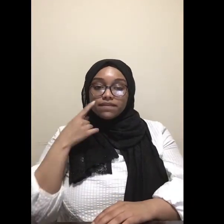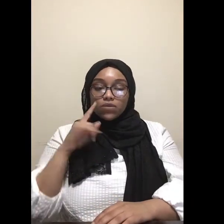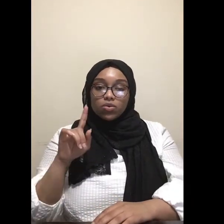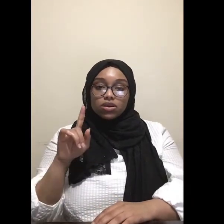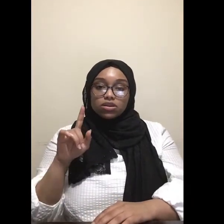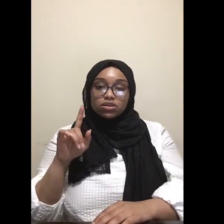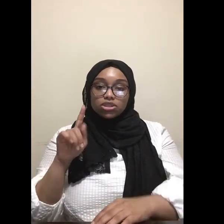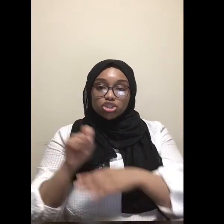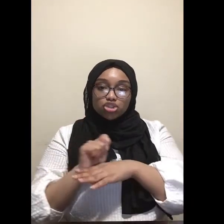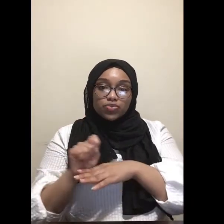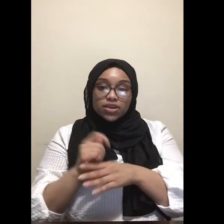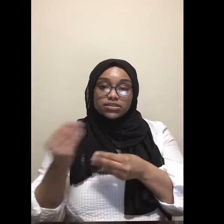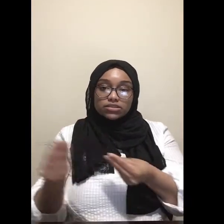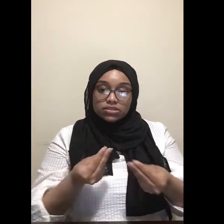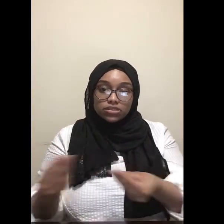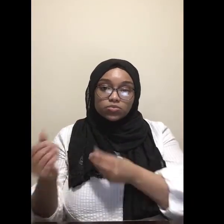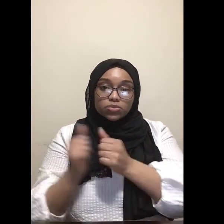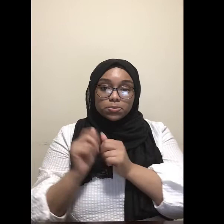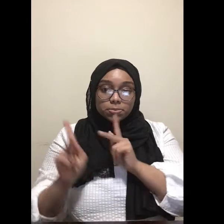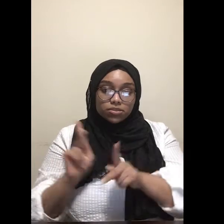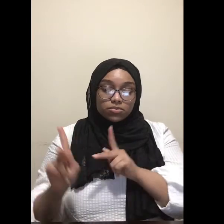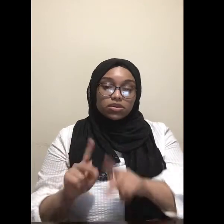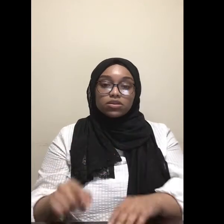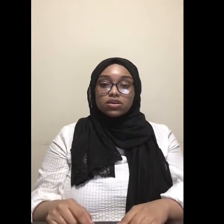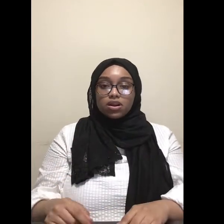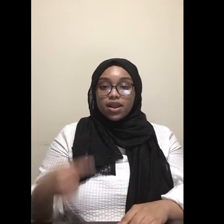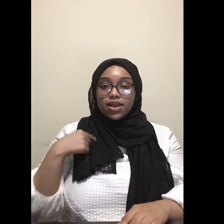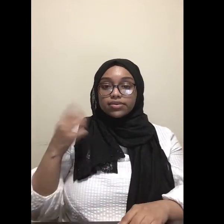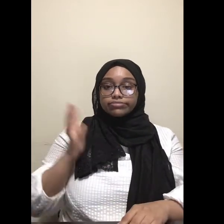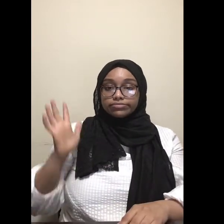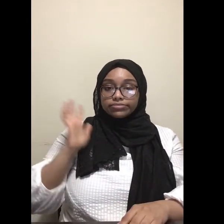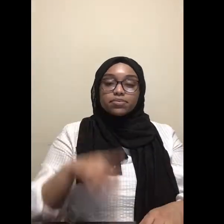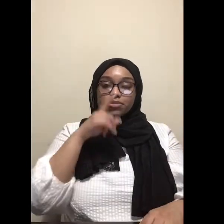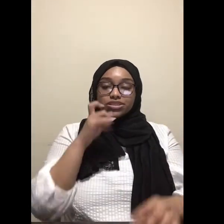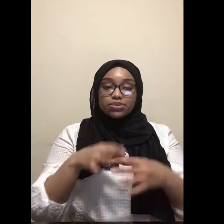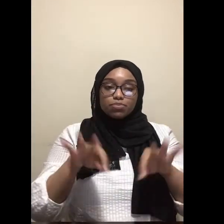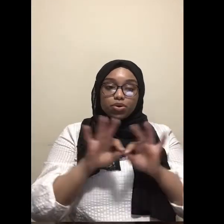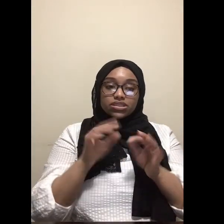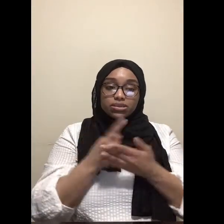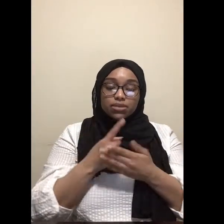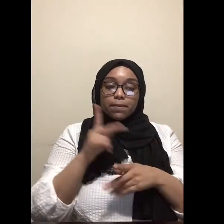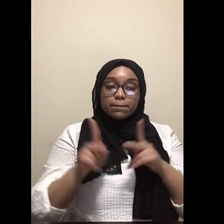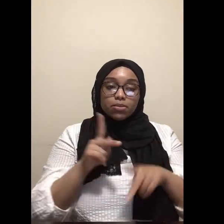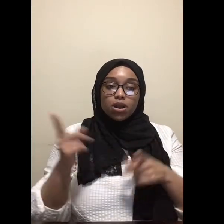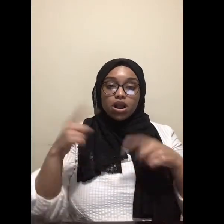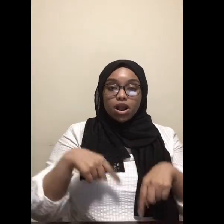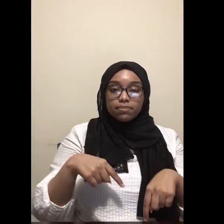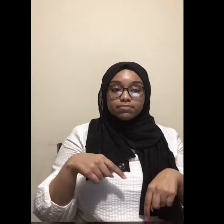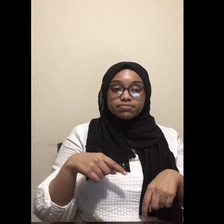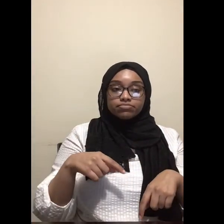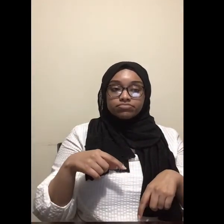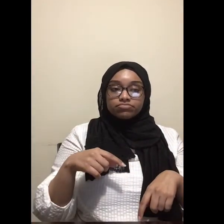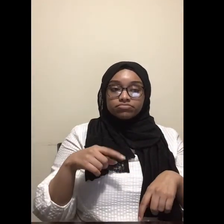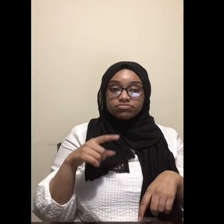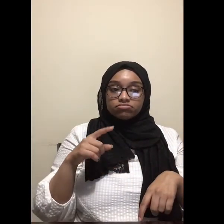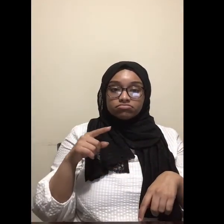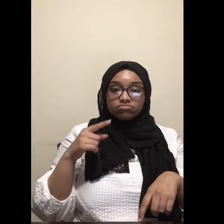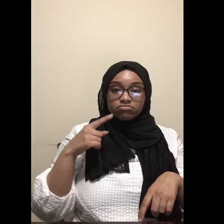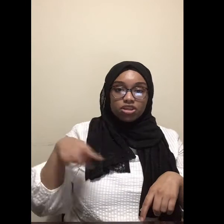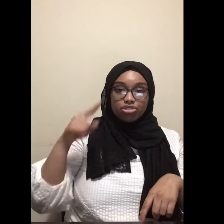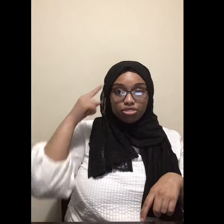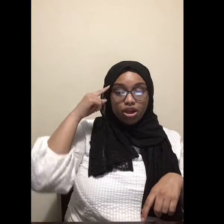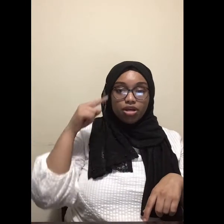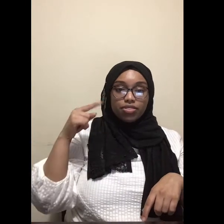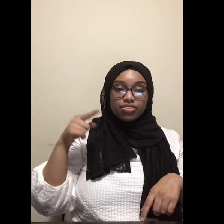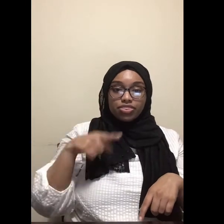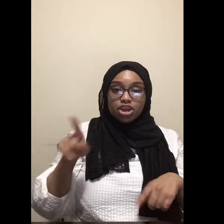in my mediation trainings that I've done because it's important. Sometimes people come just thinking they're here for a meeting or they have their